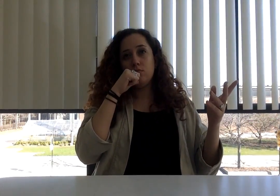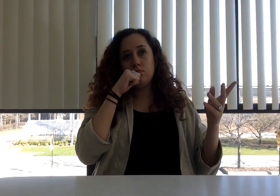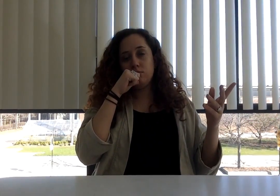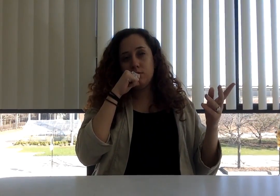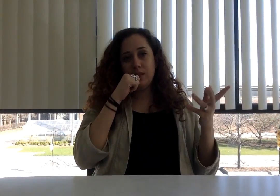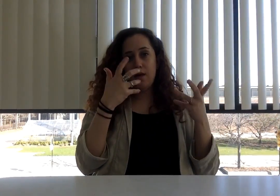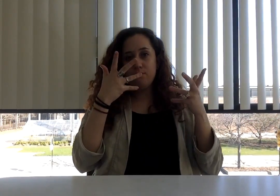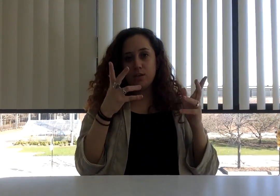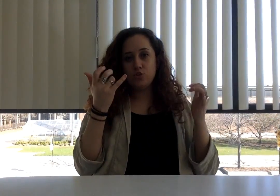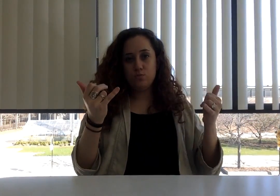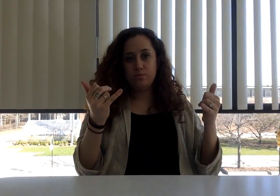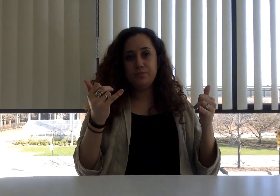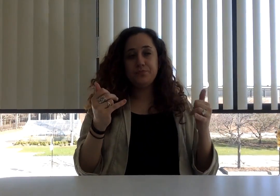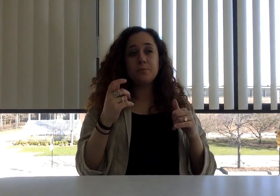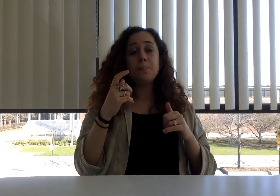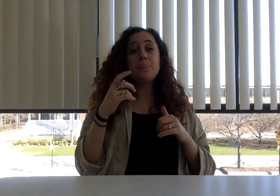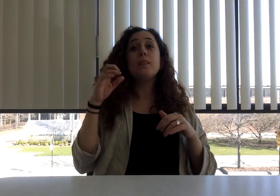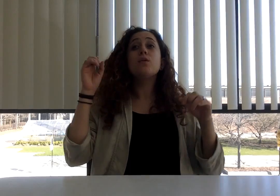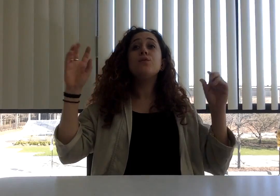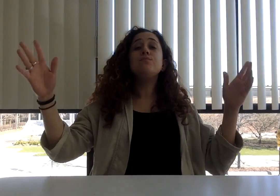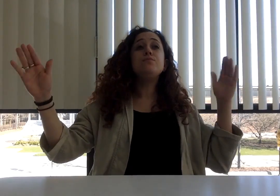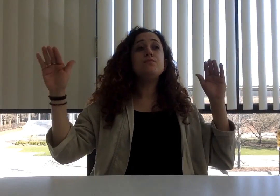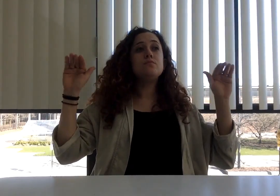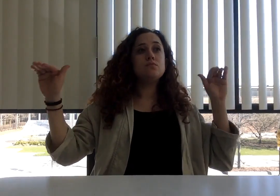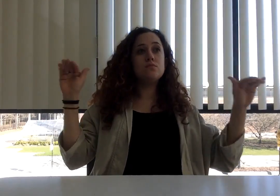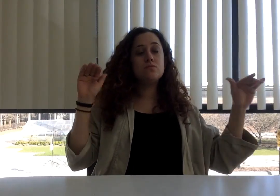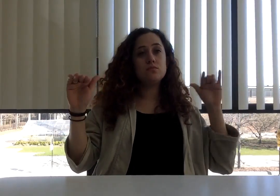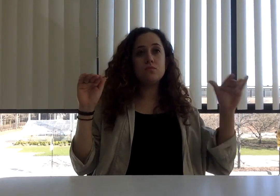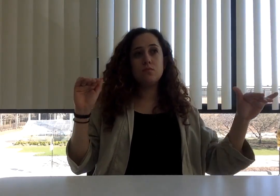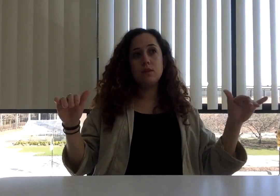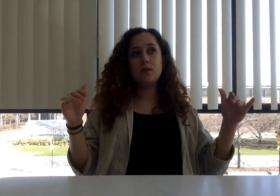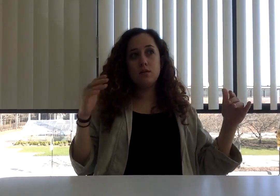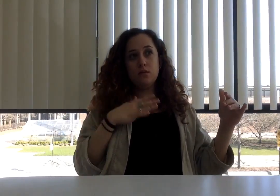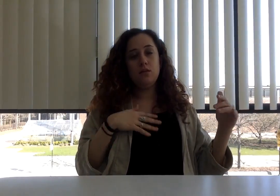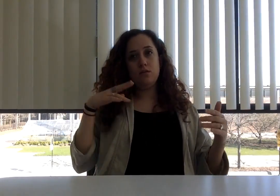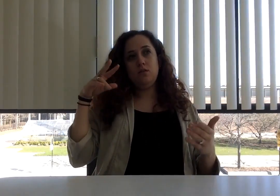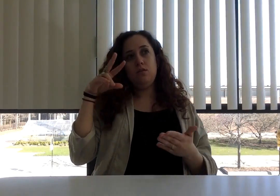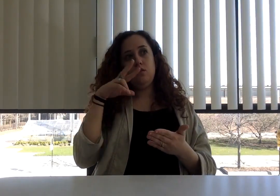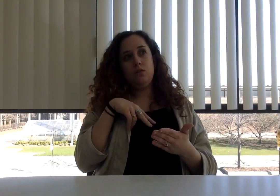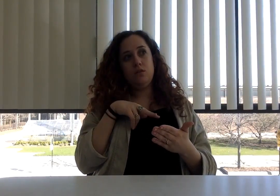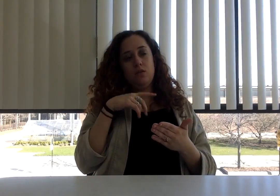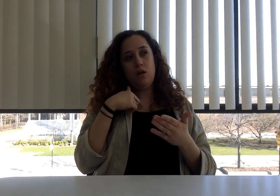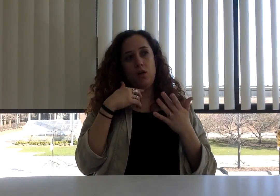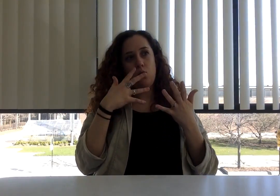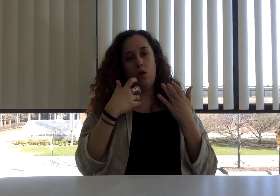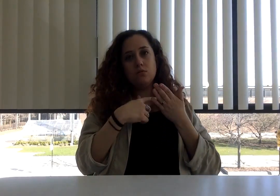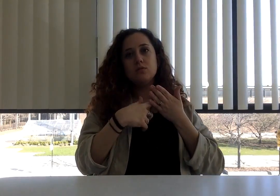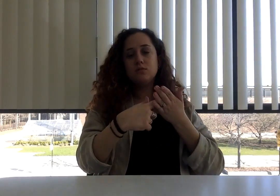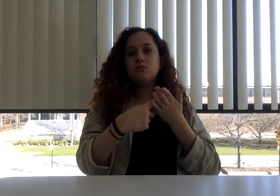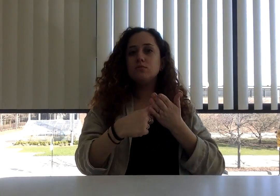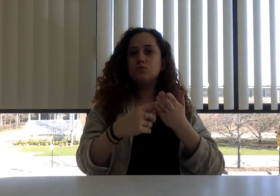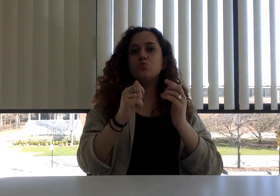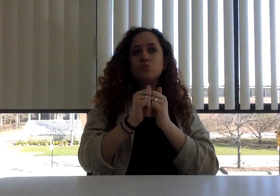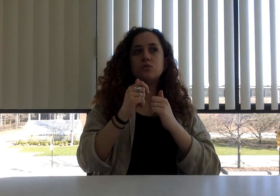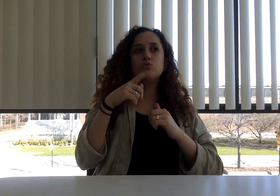Okay, guys, take a peek here. I'd like to go through this with you guys. So, as fast as comfortable